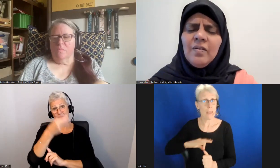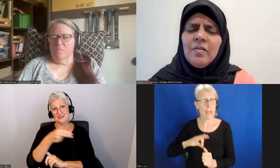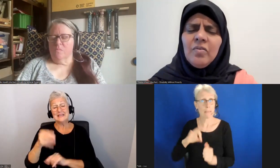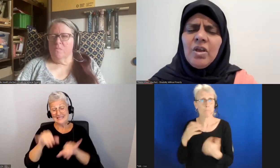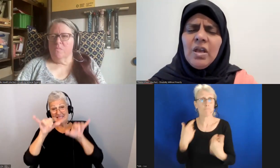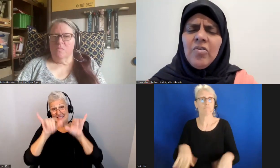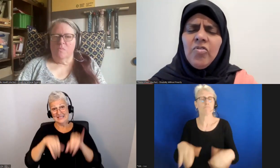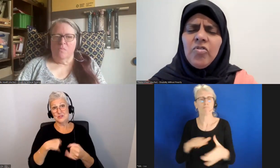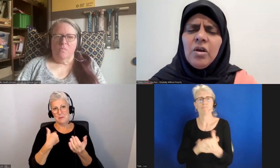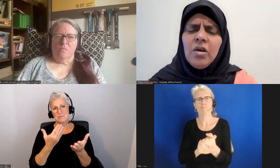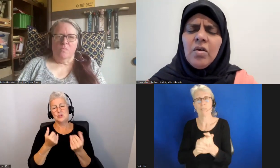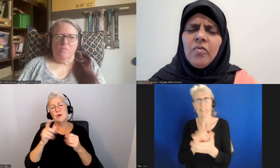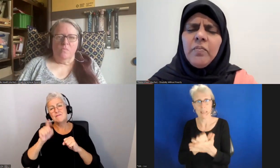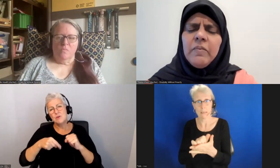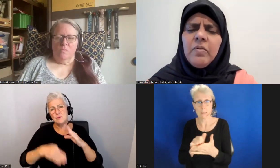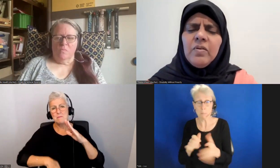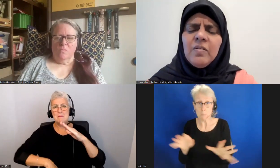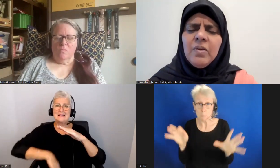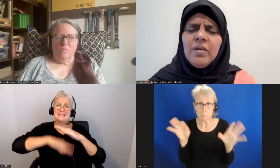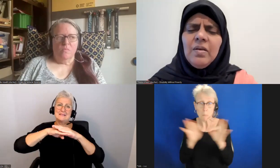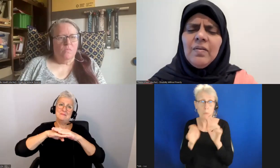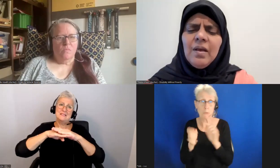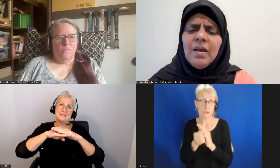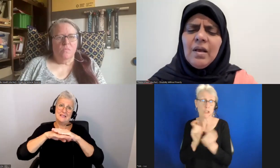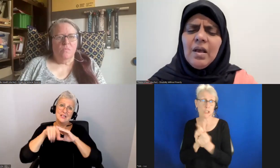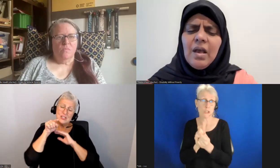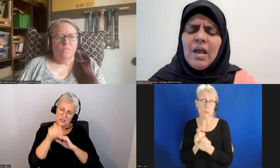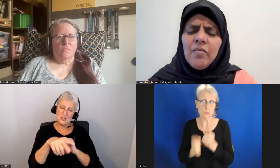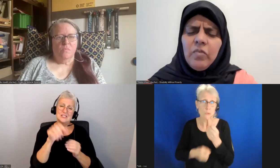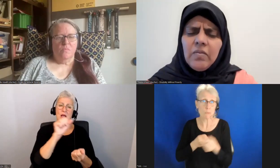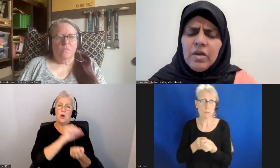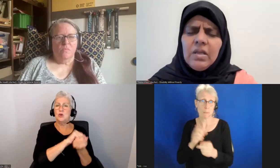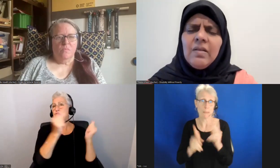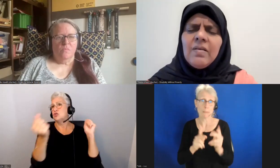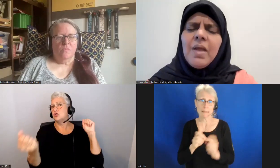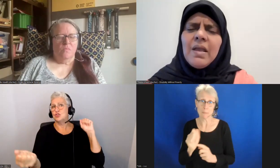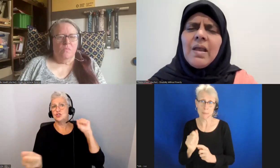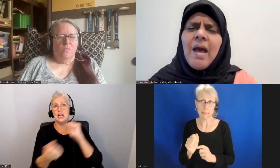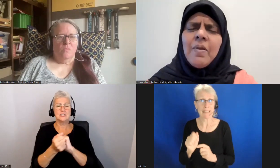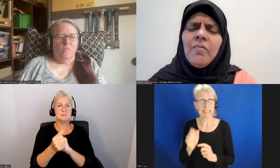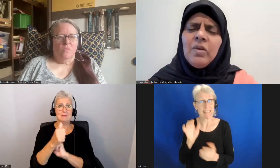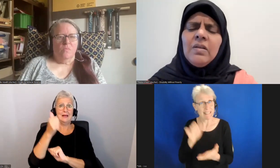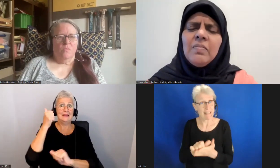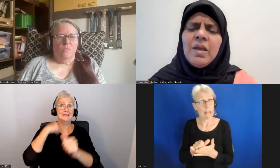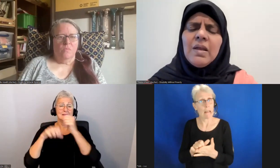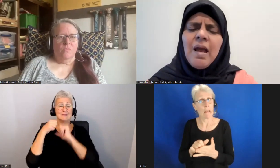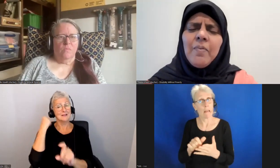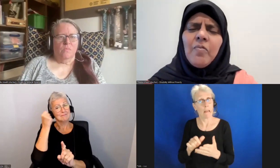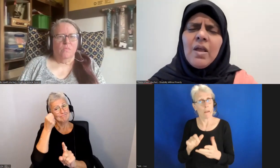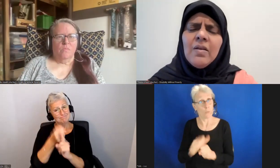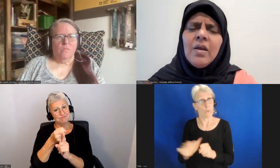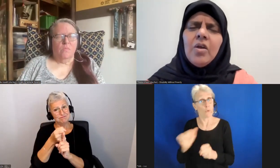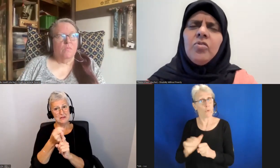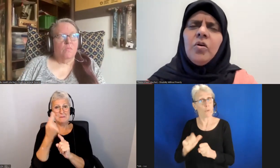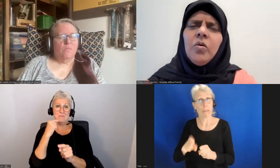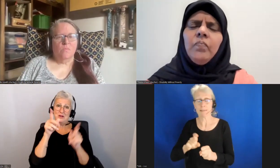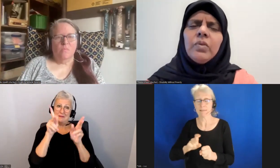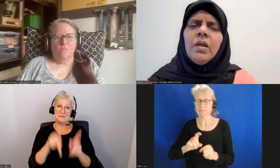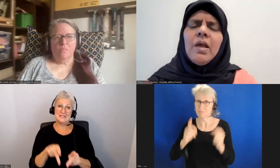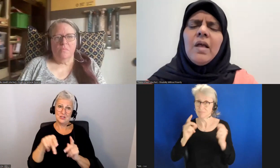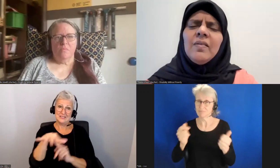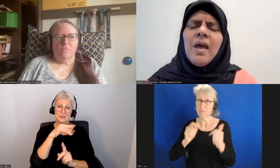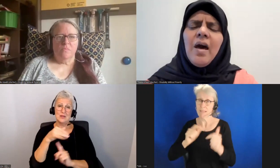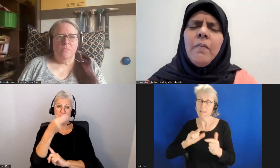historic systems change for people with disabilities. And we need to make it happen, and we need to make it happen right.